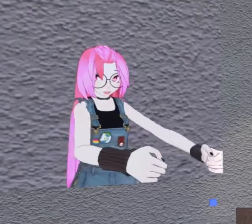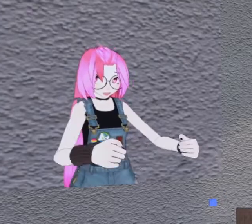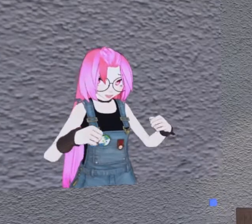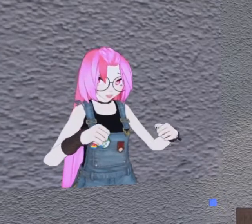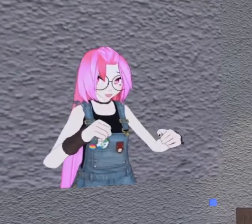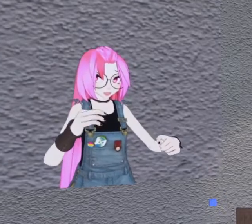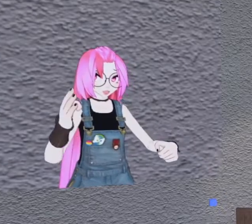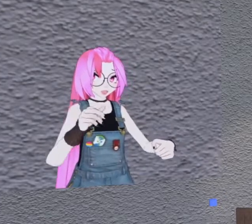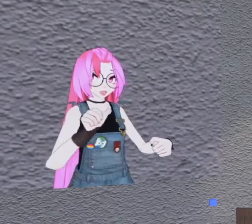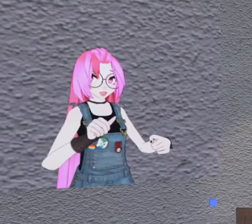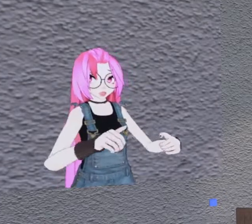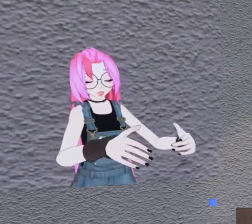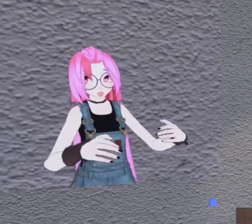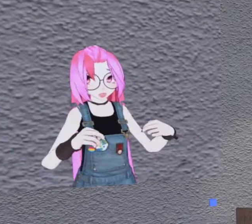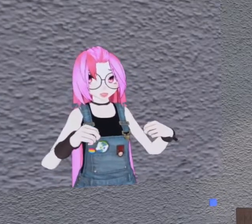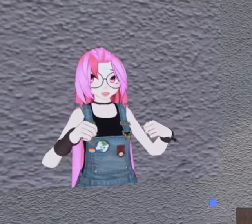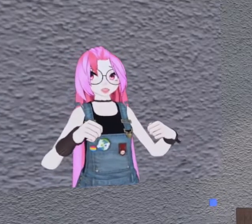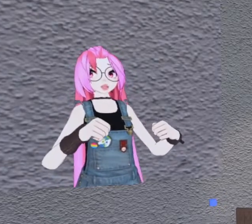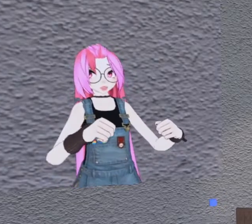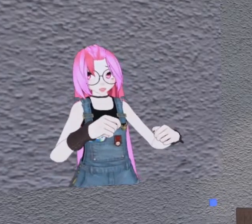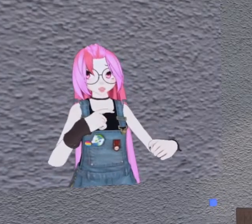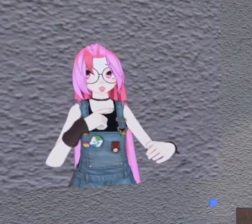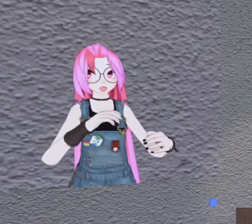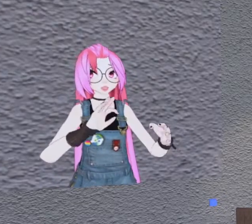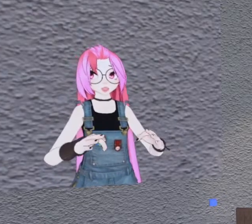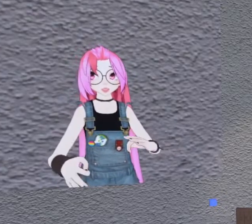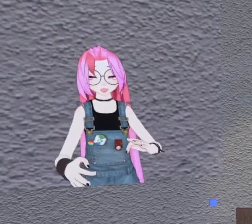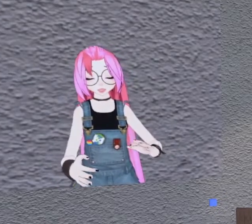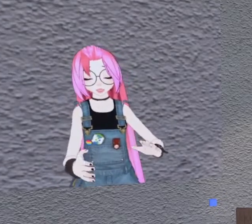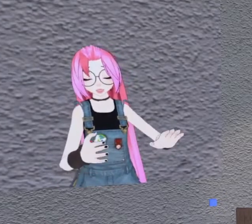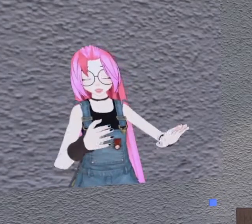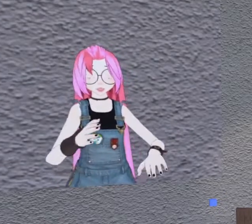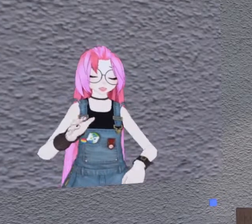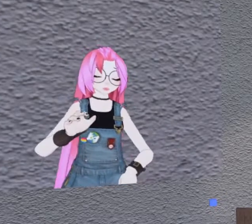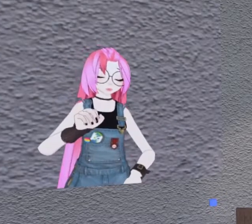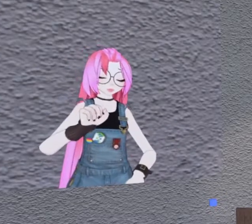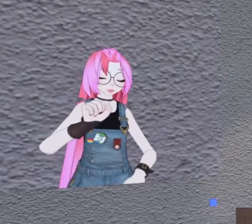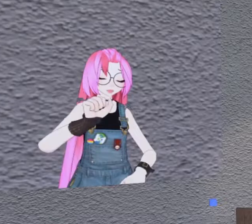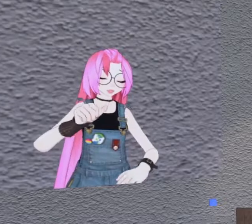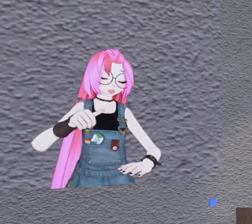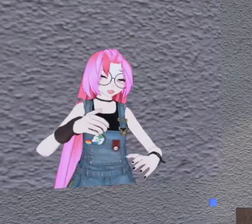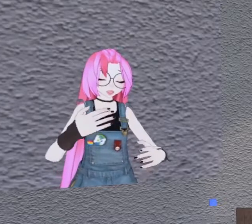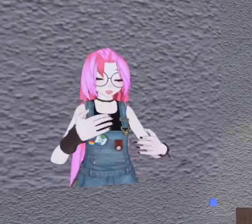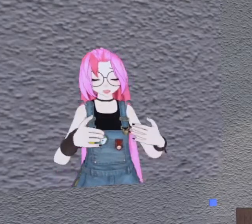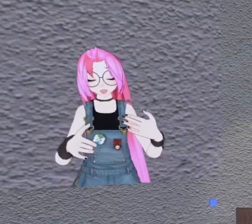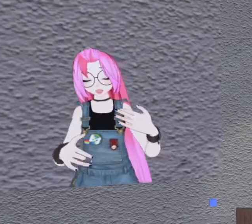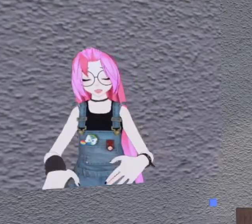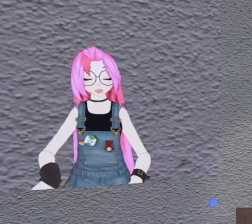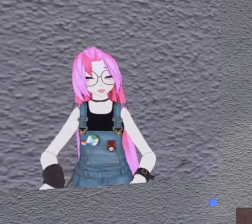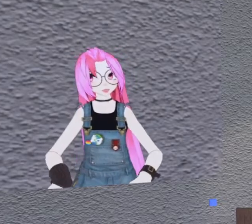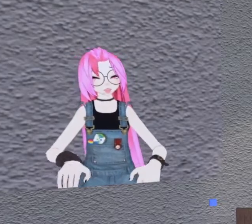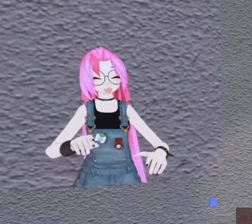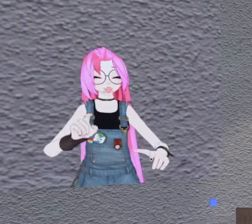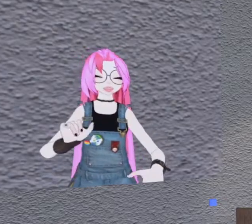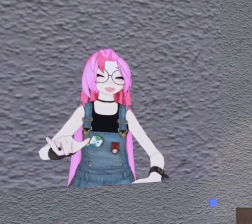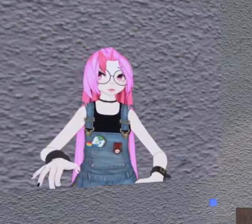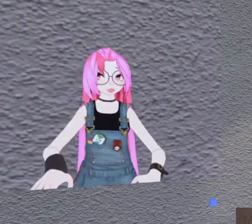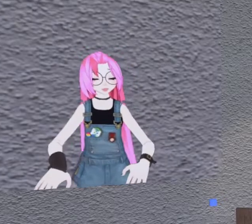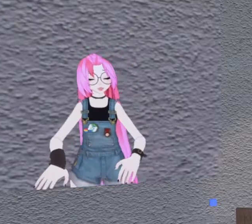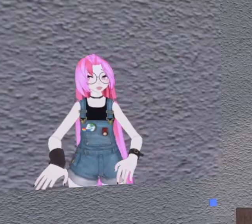to a French girl. I'm like, no, you don't tell me the end of the story. She told me the end of the Sword Art Online every single episode. But yeah, and I hate